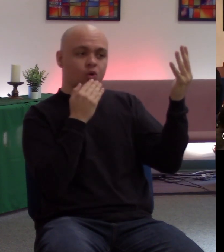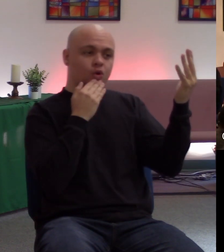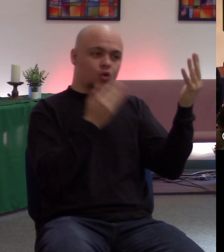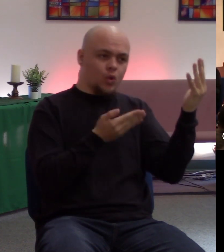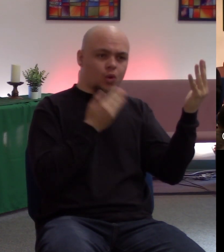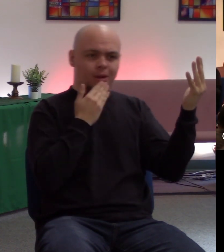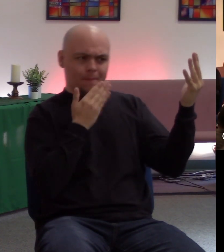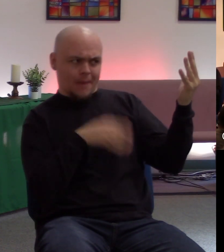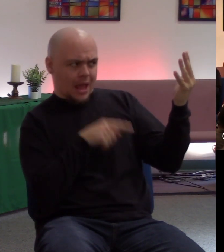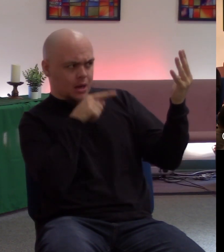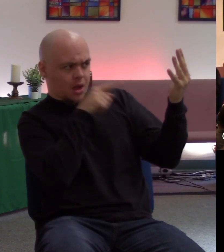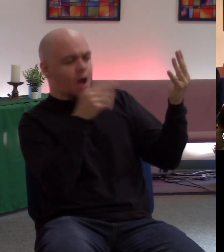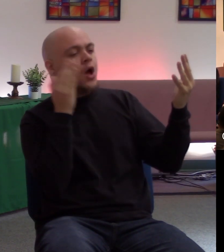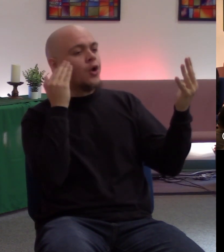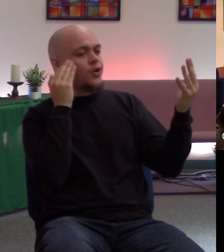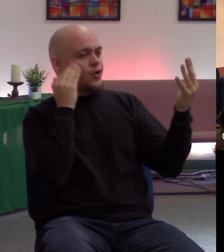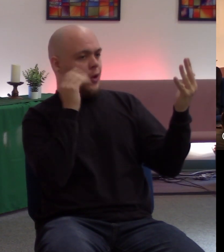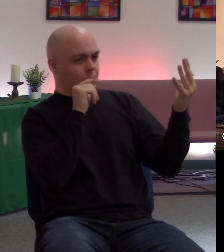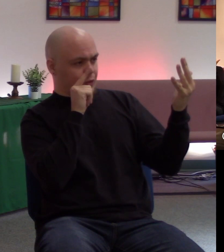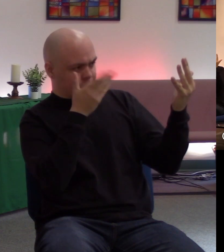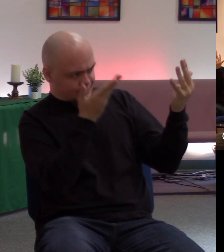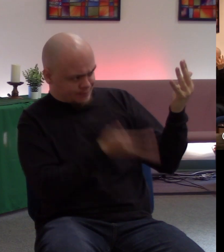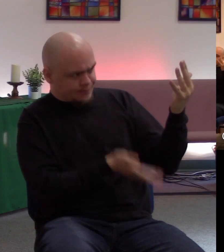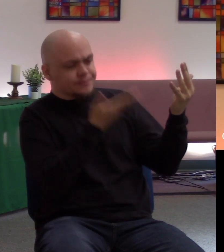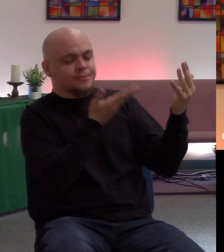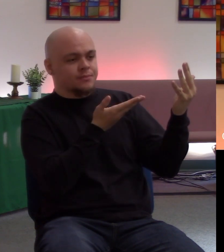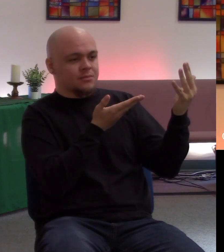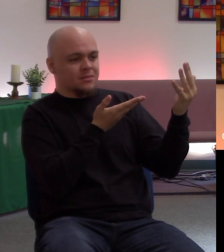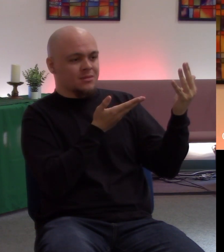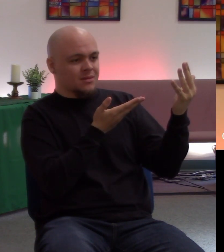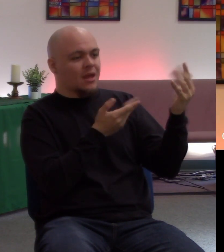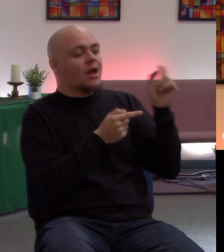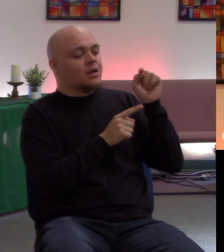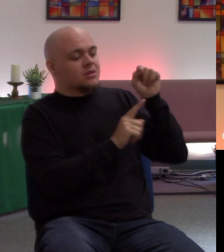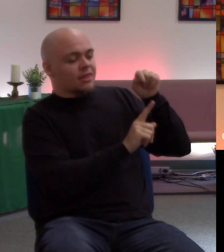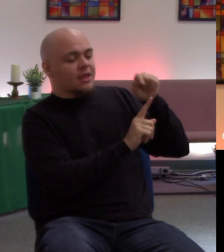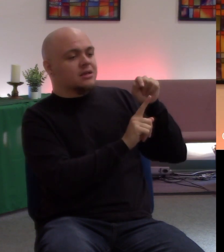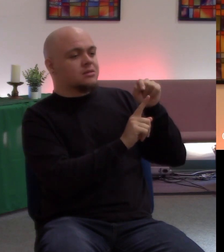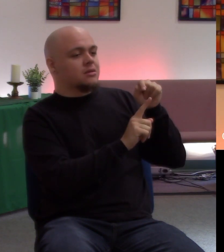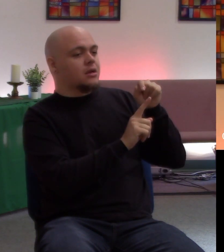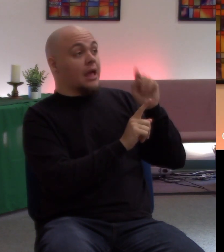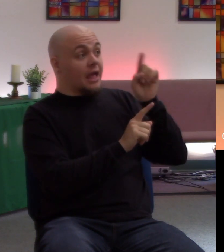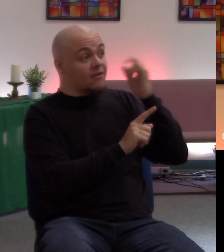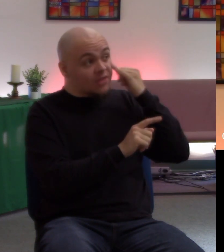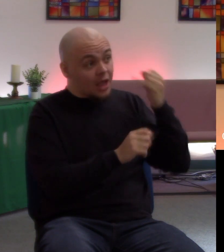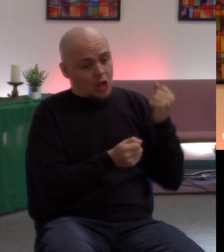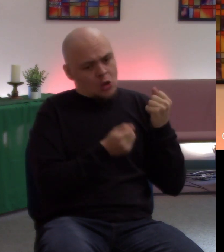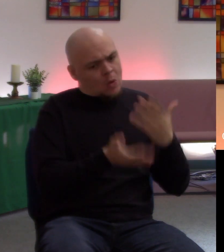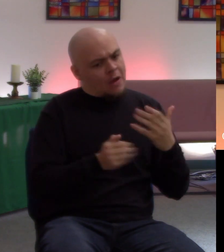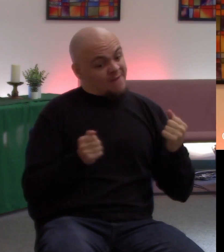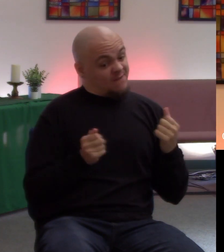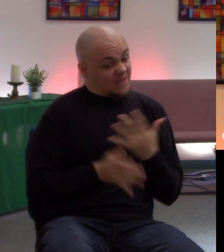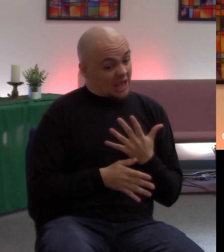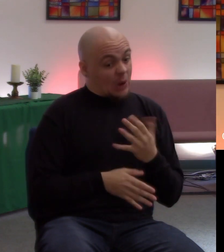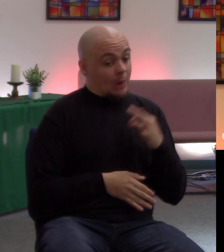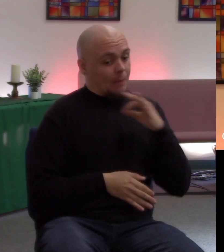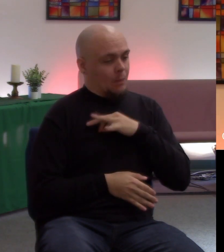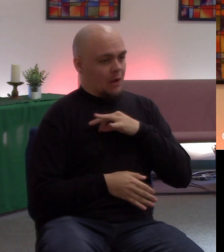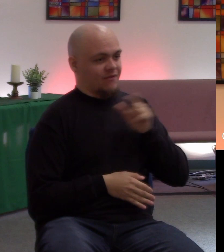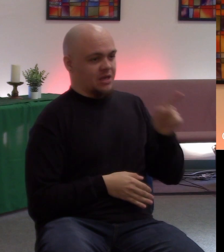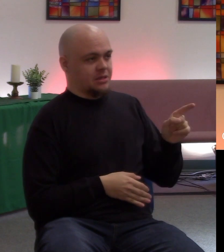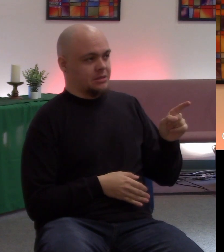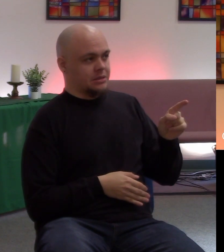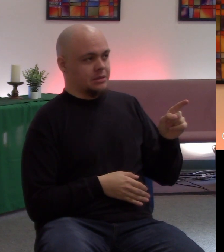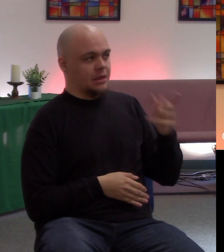the tree produces the fruit. The nature of the person standing in the pulpit will produce fruit as well. And all they produce